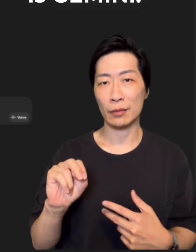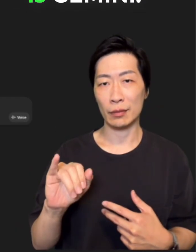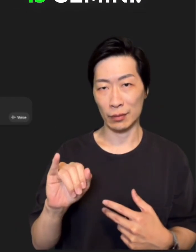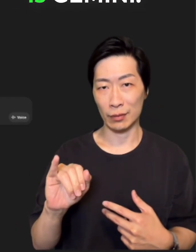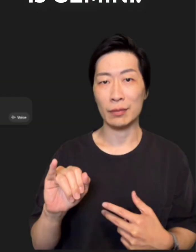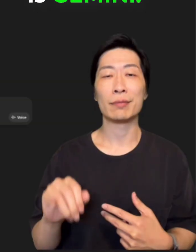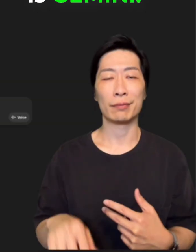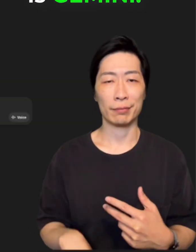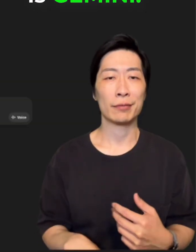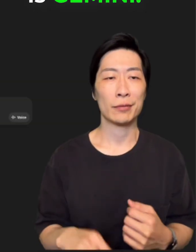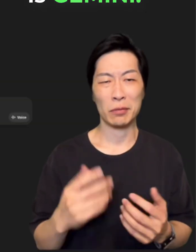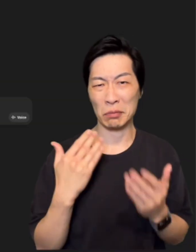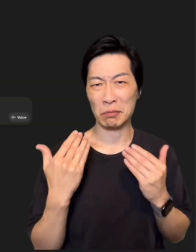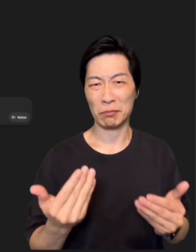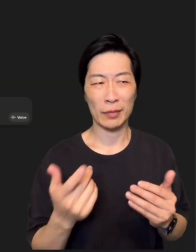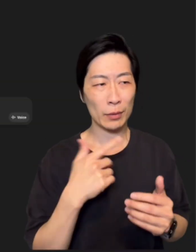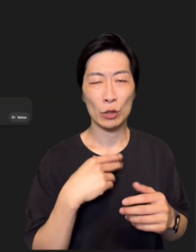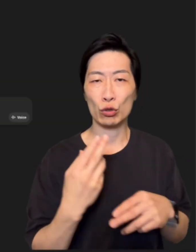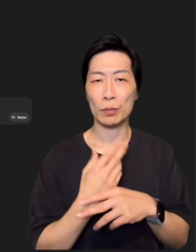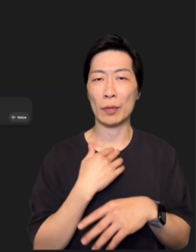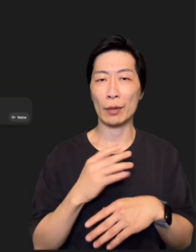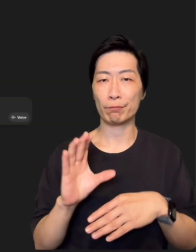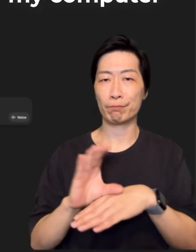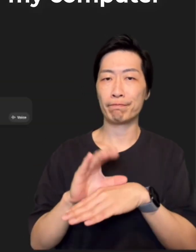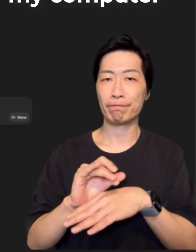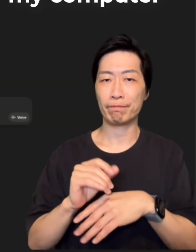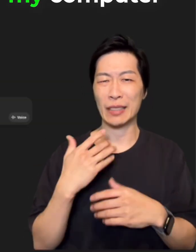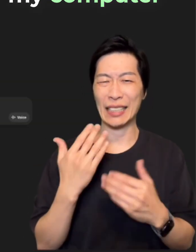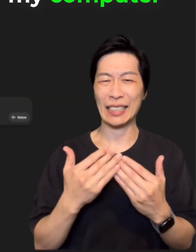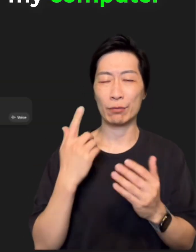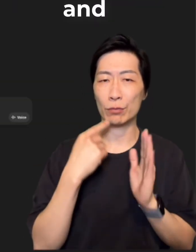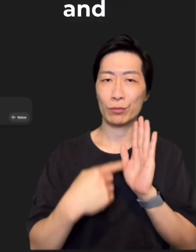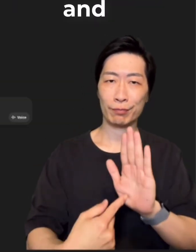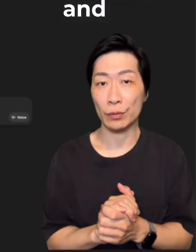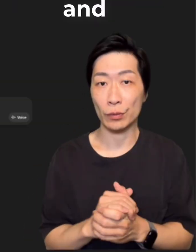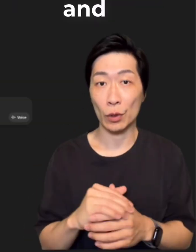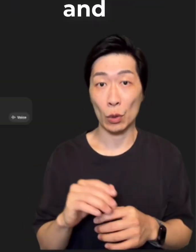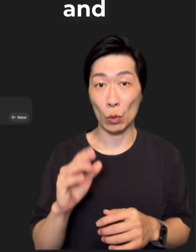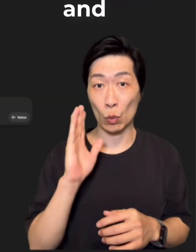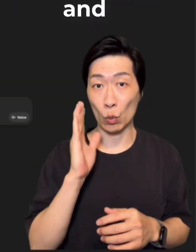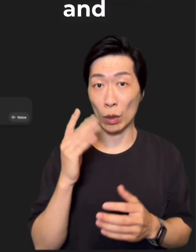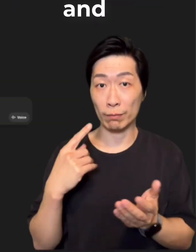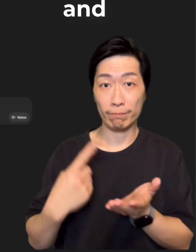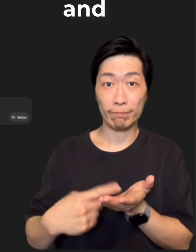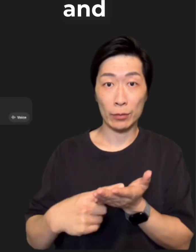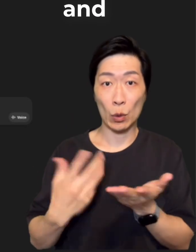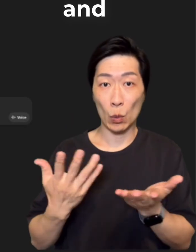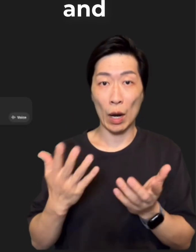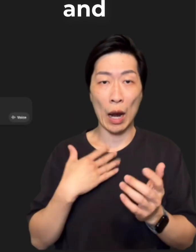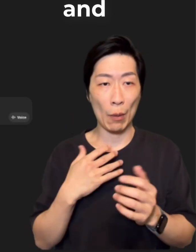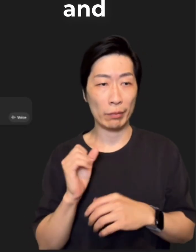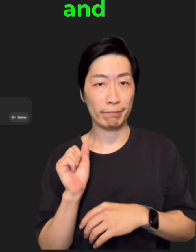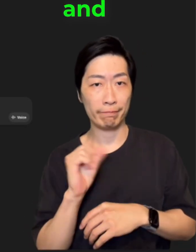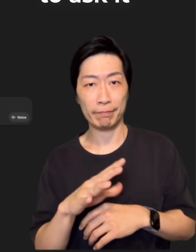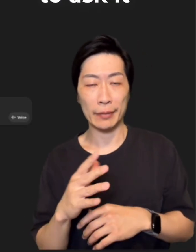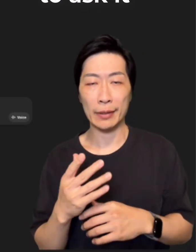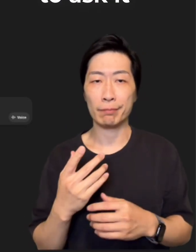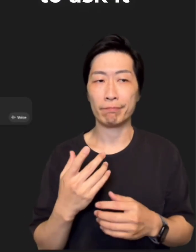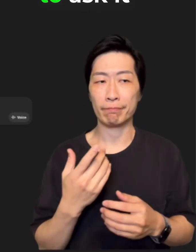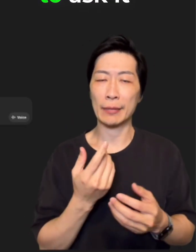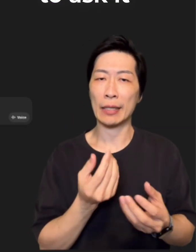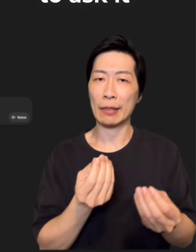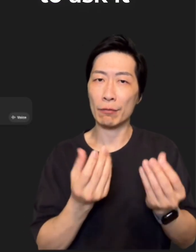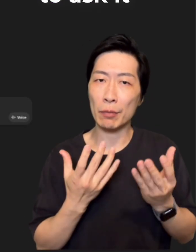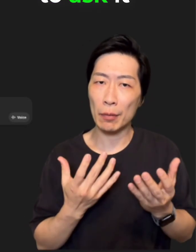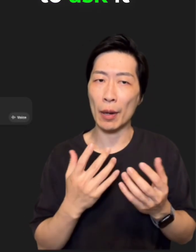third one is Gemini. I'll be using my computer for this demonstration. And I'd